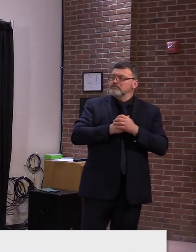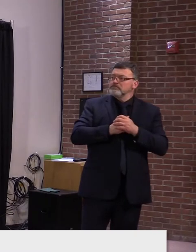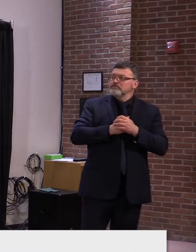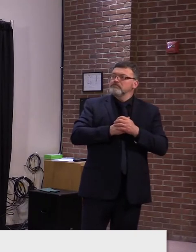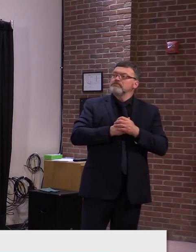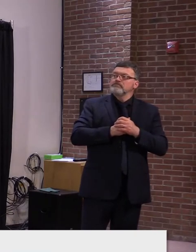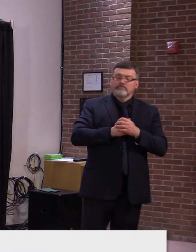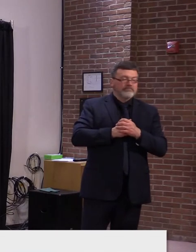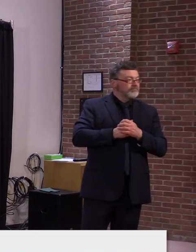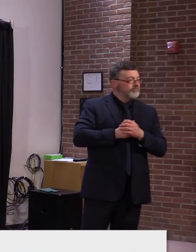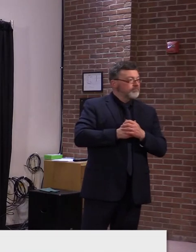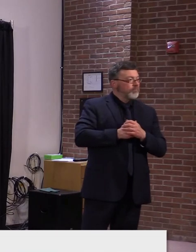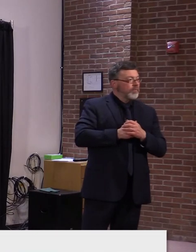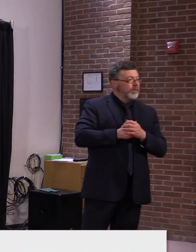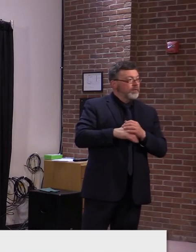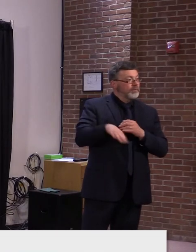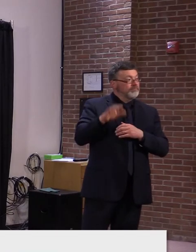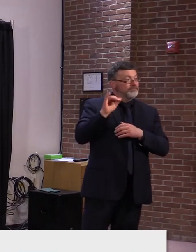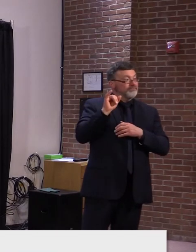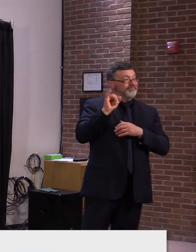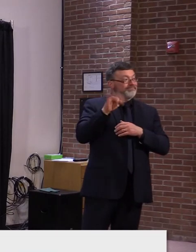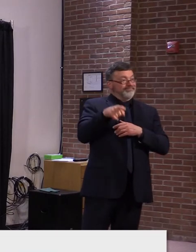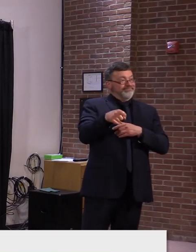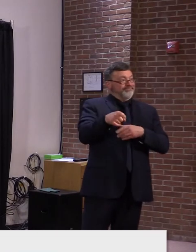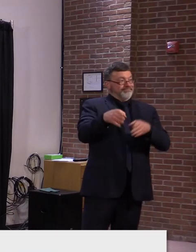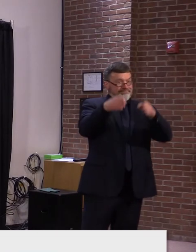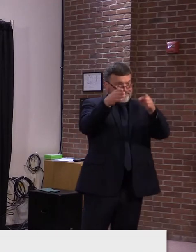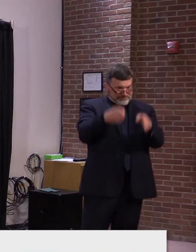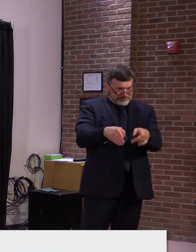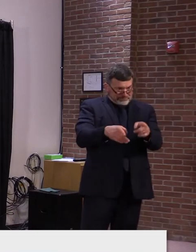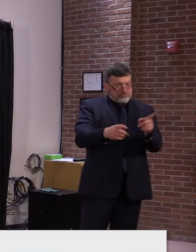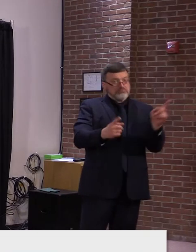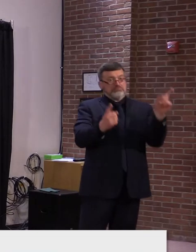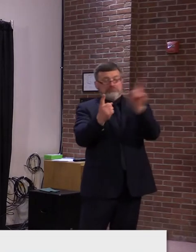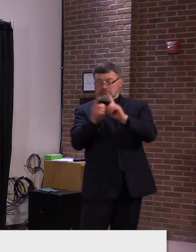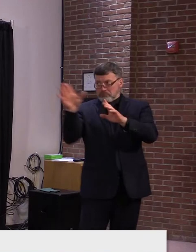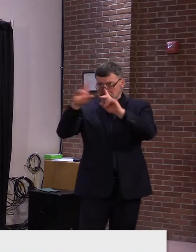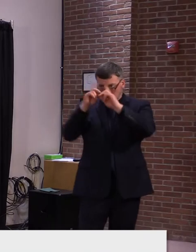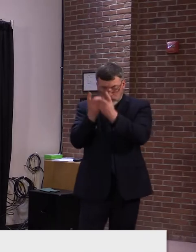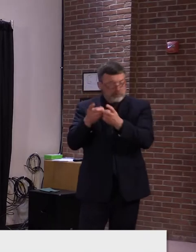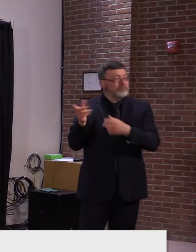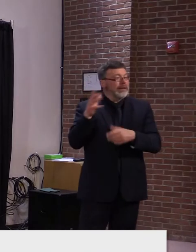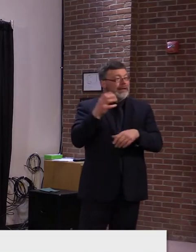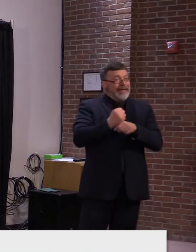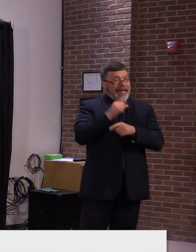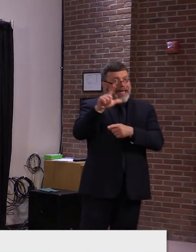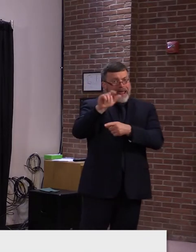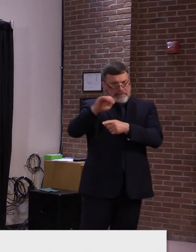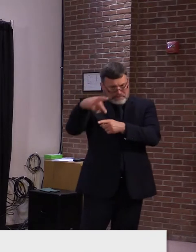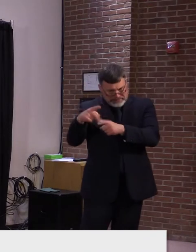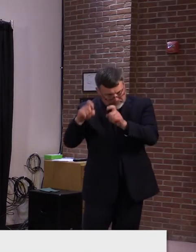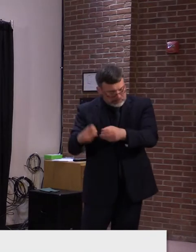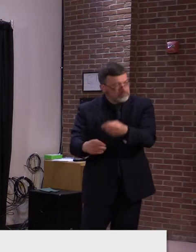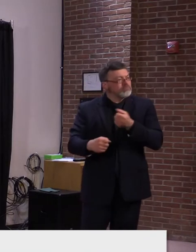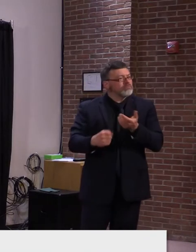If someone were to pick up a LAMP test and do it at home, are they getting everything to be able to process